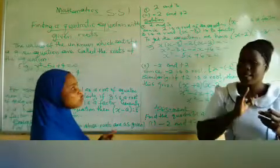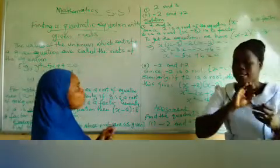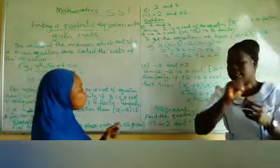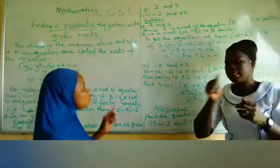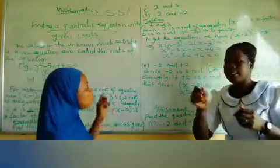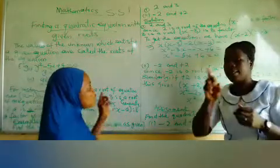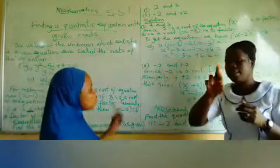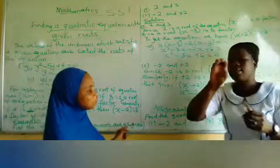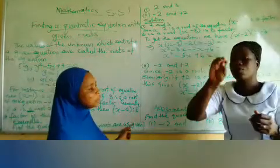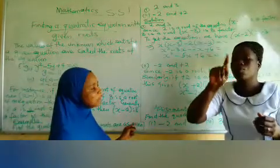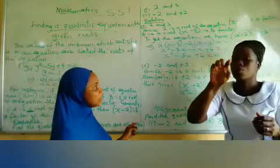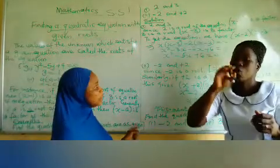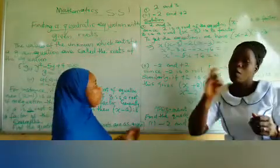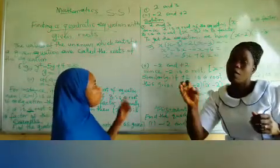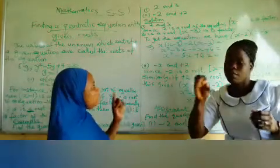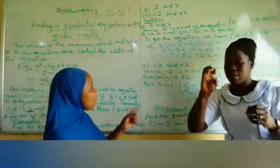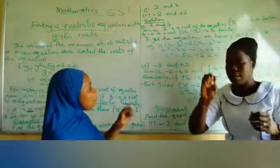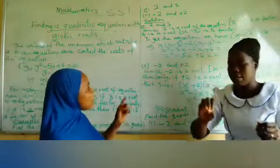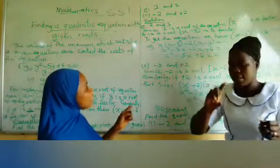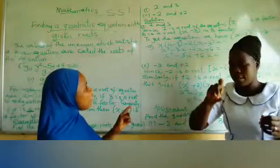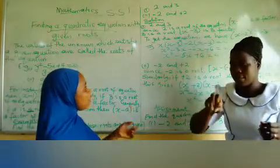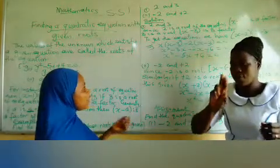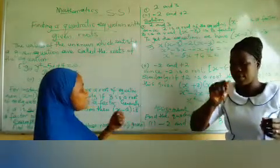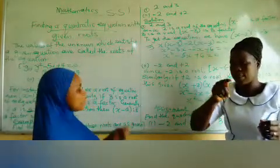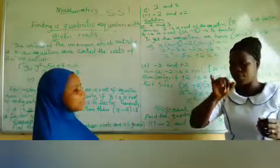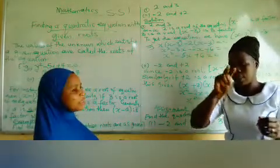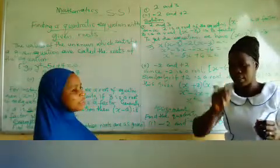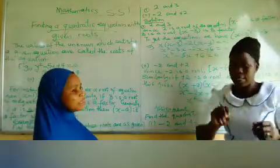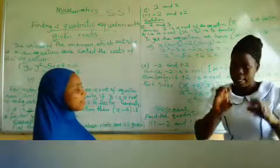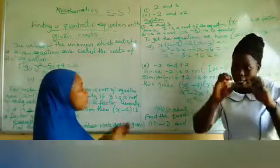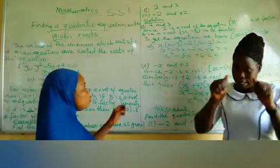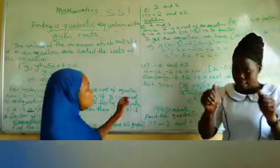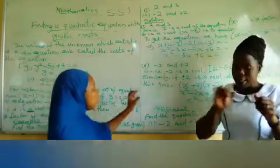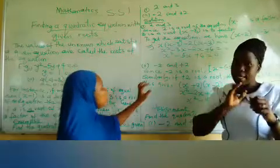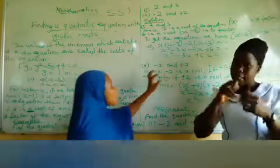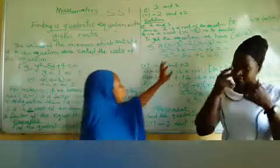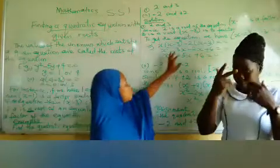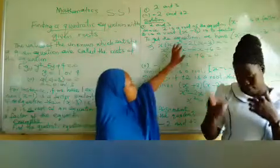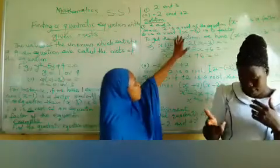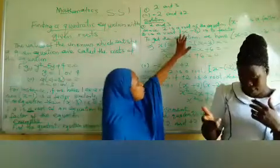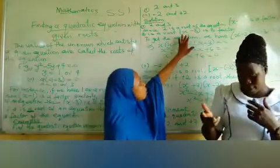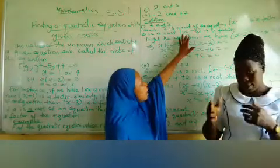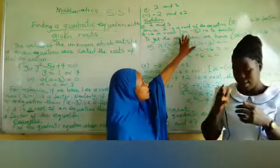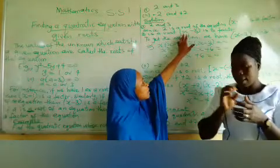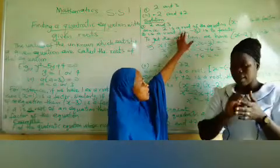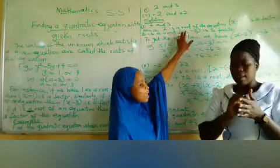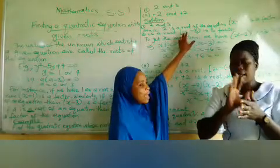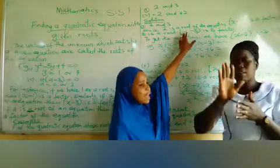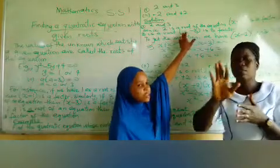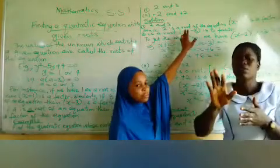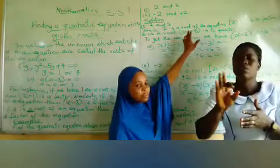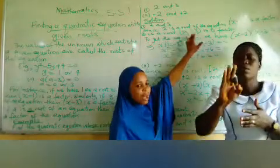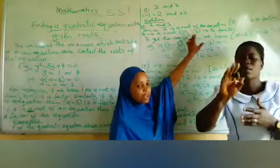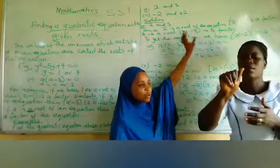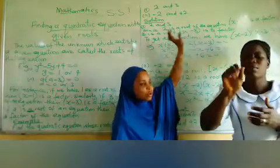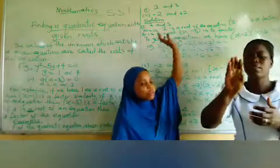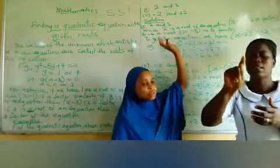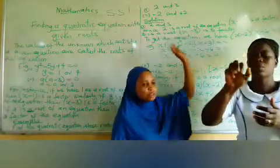of equation, our a now is 3, then you will now write your factor as x minus